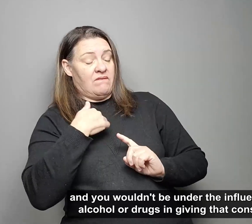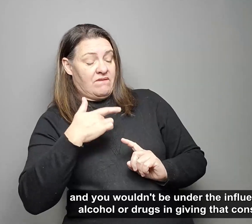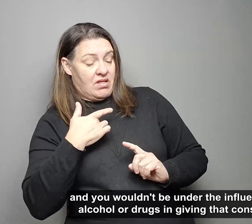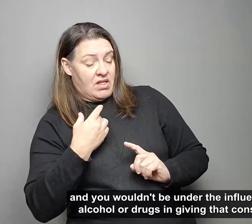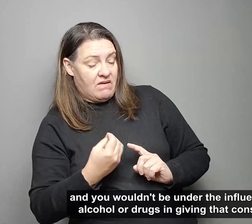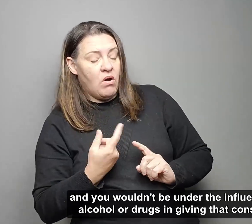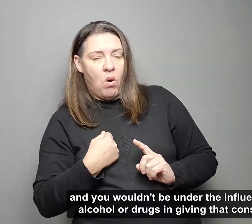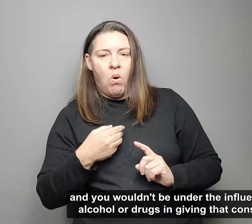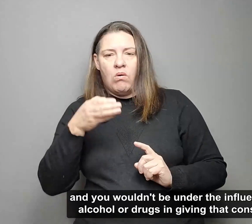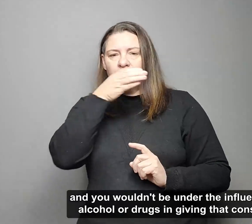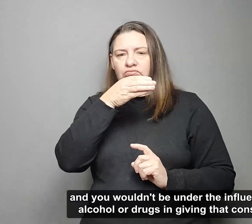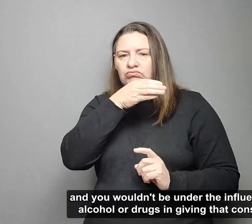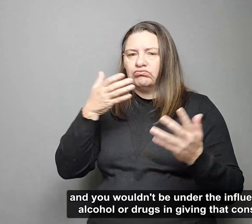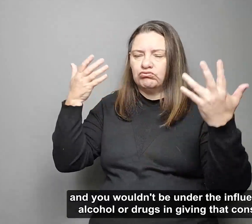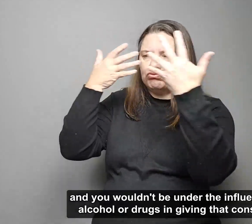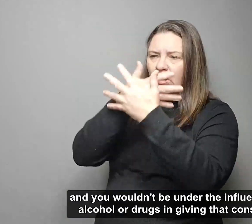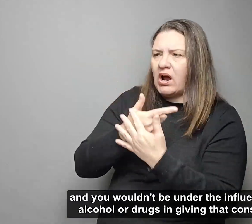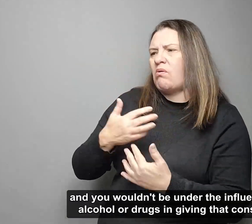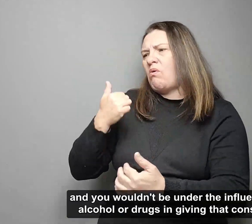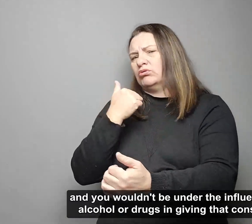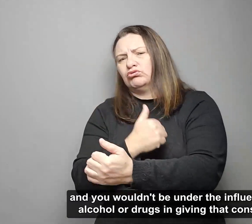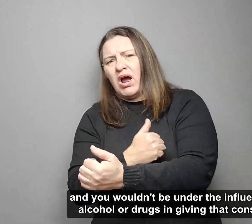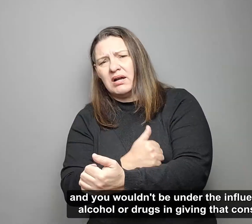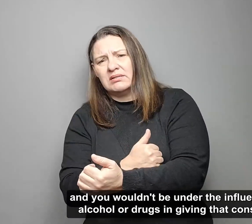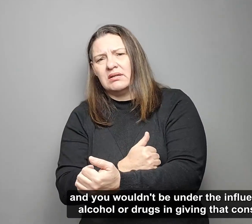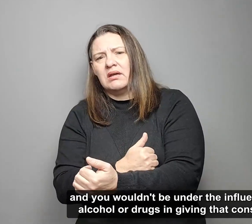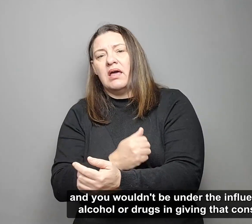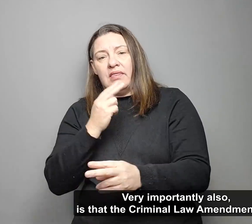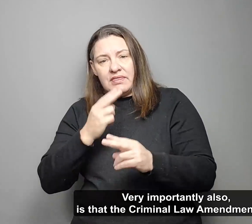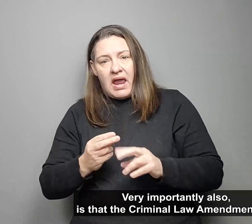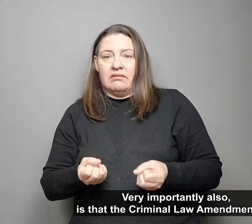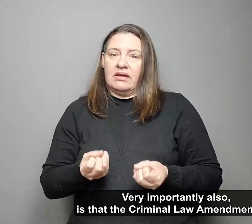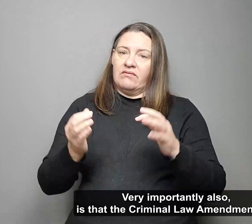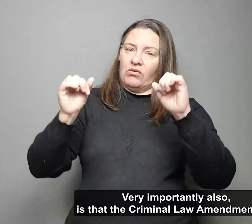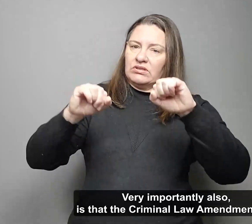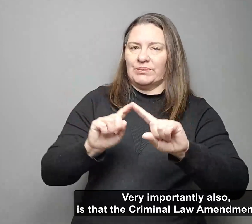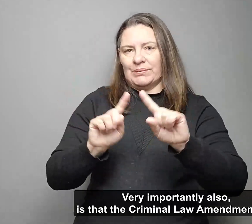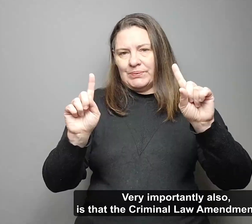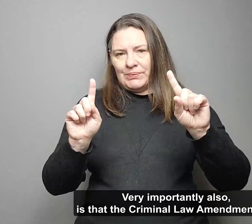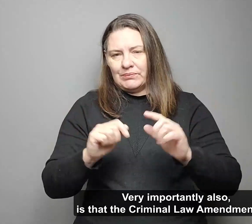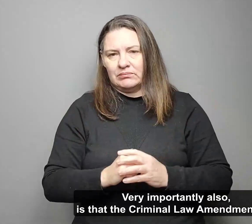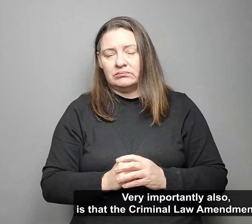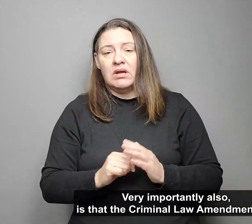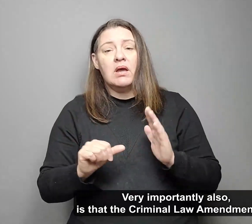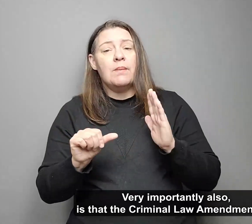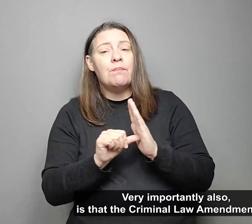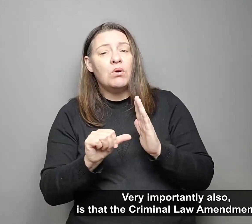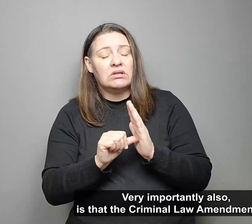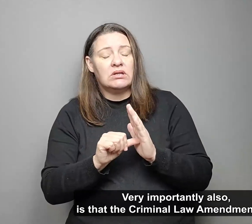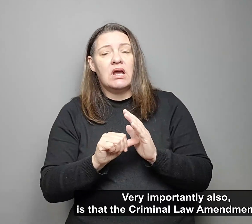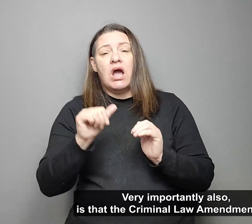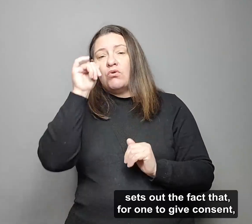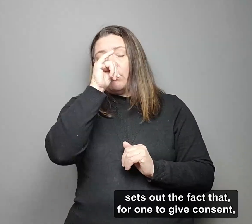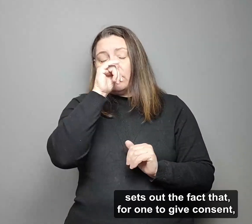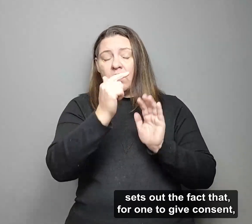be under the influence of alcohol or drugs in giving that consent. Very importantly also is that the Criminal Law